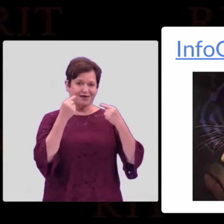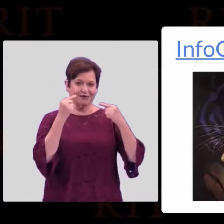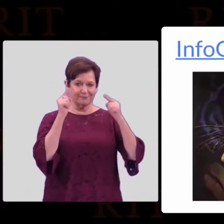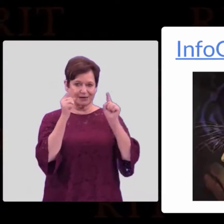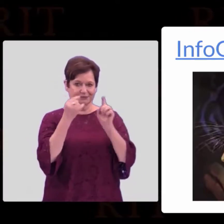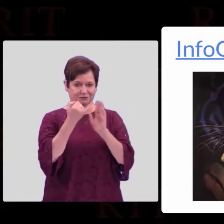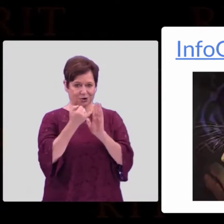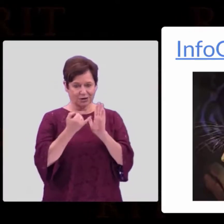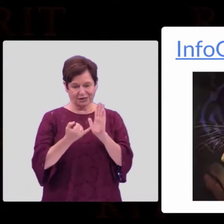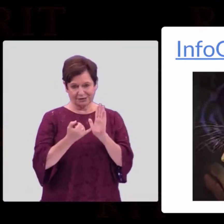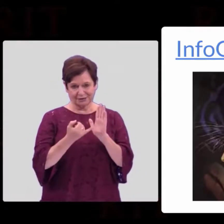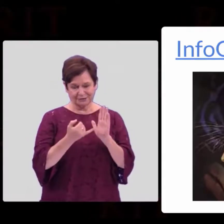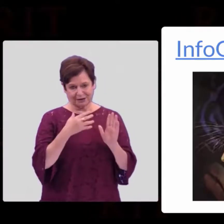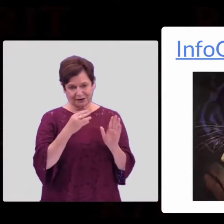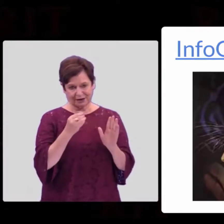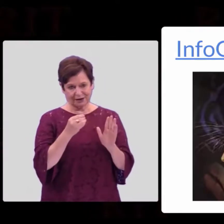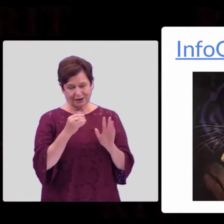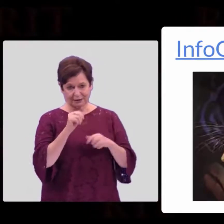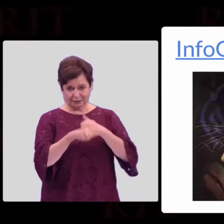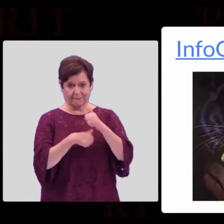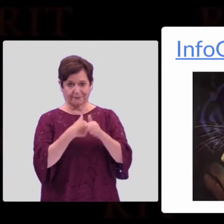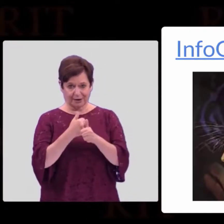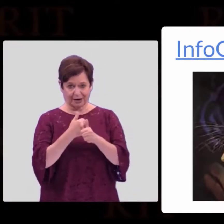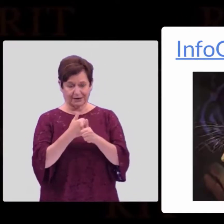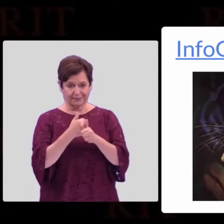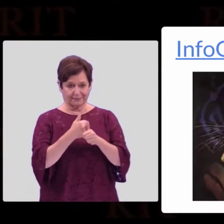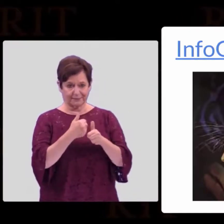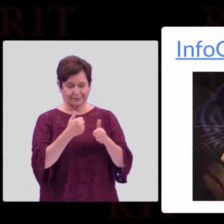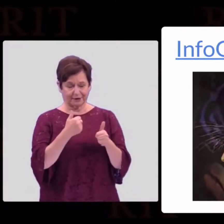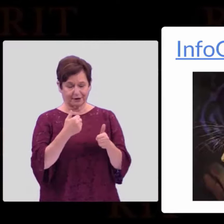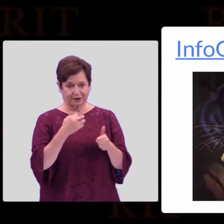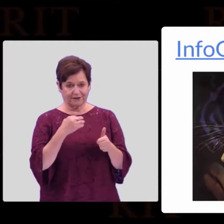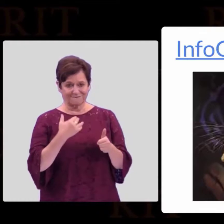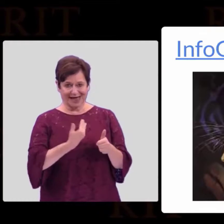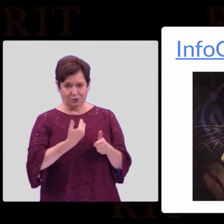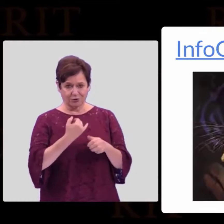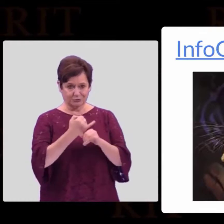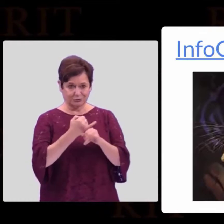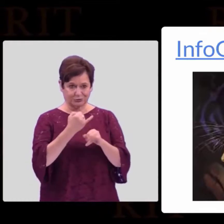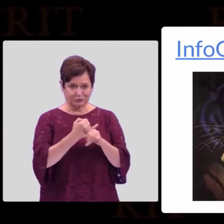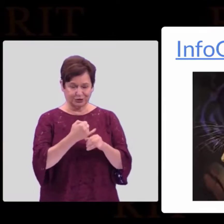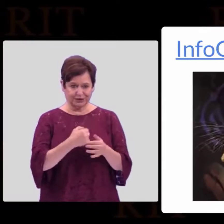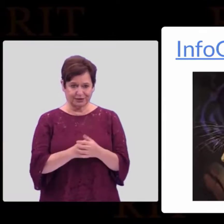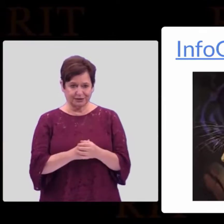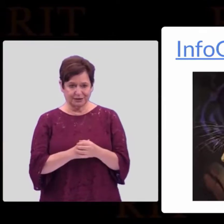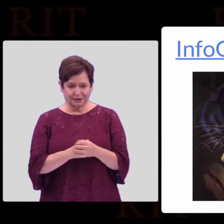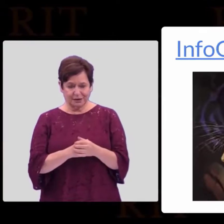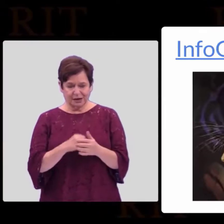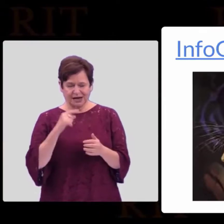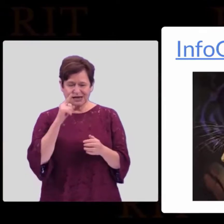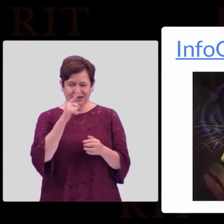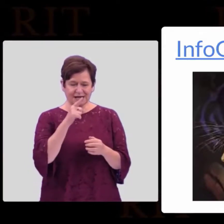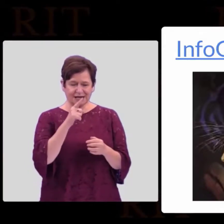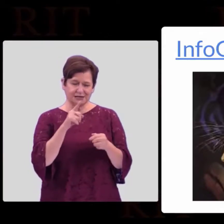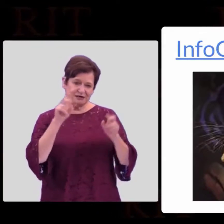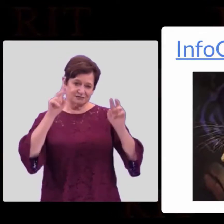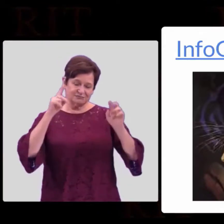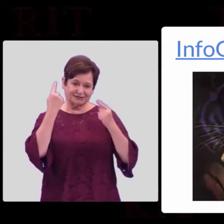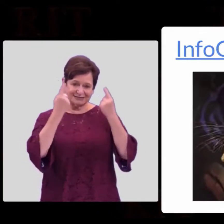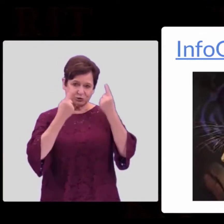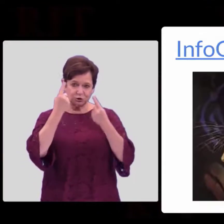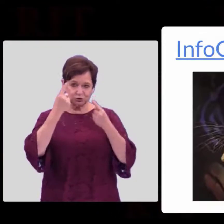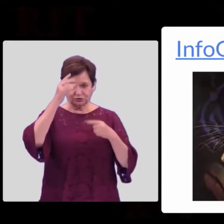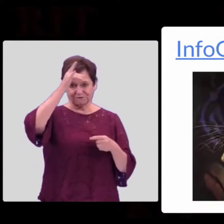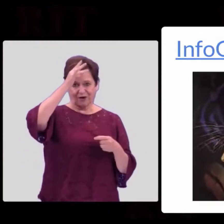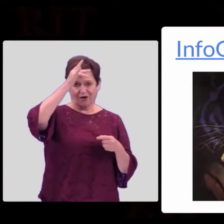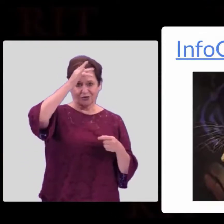Chuck Baird is a famous artist as well as an alumnus from our institution.